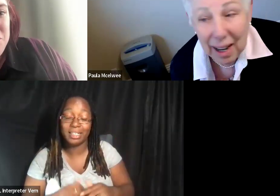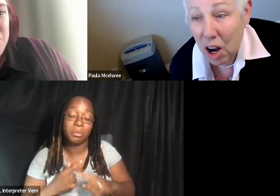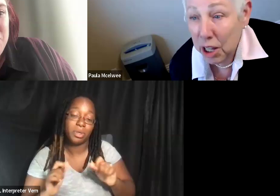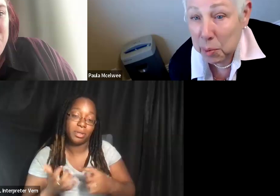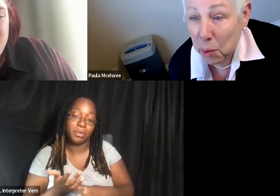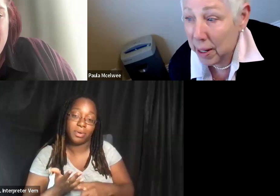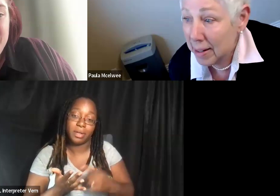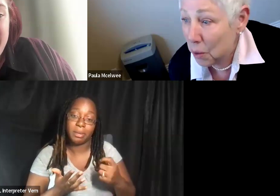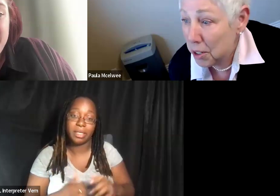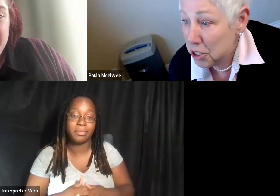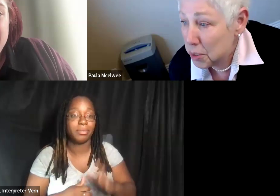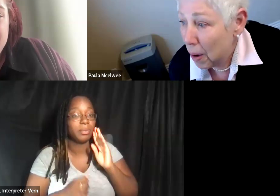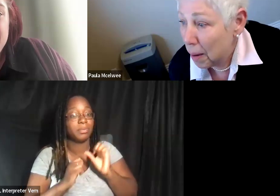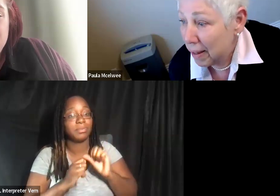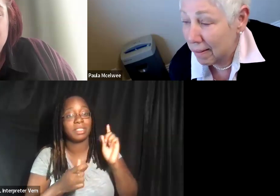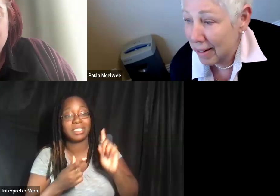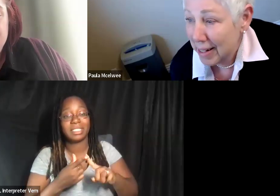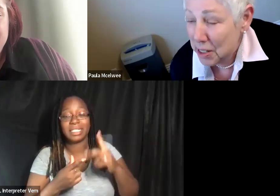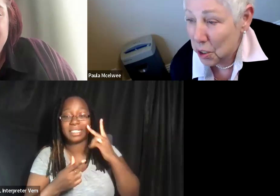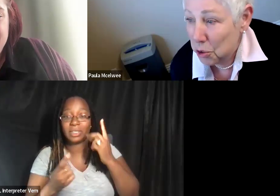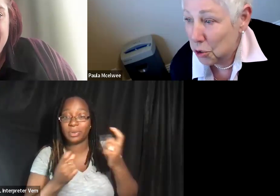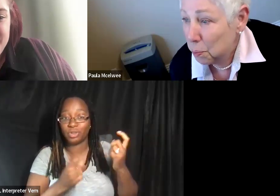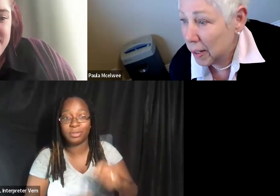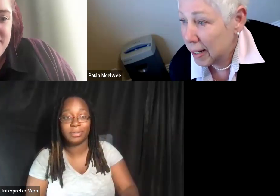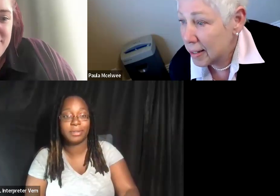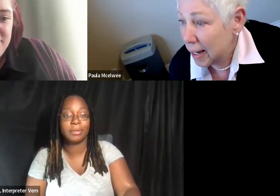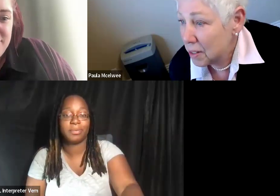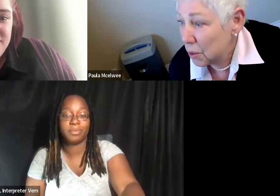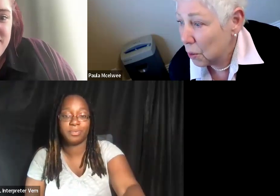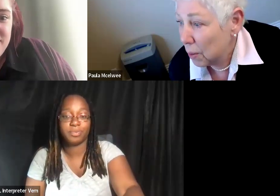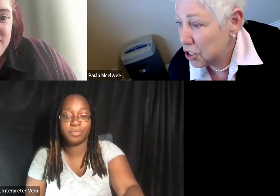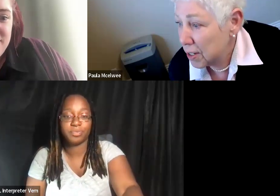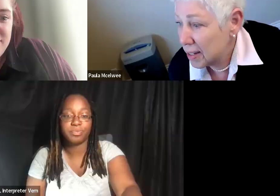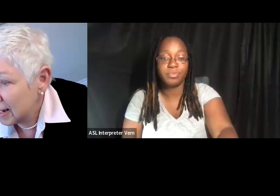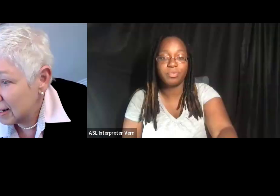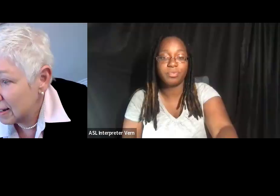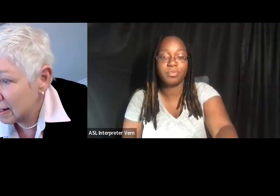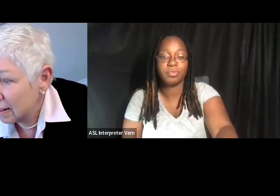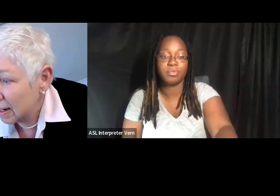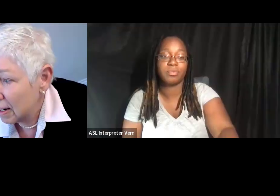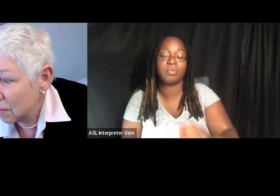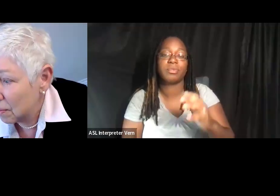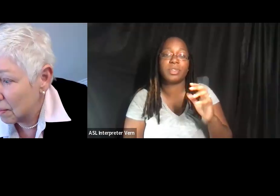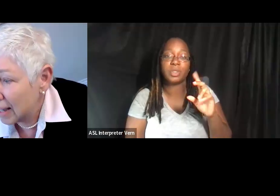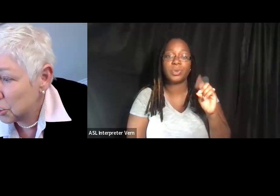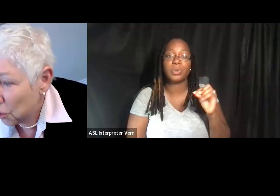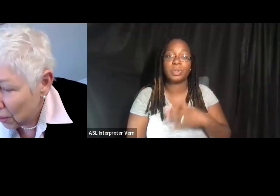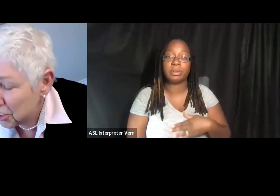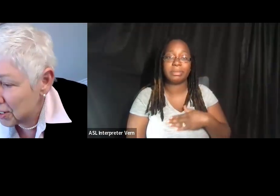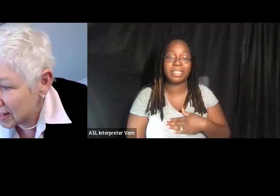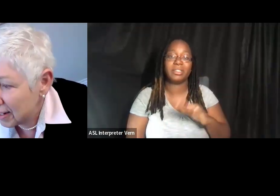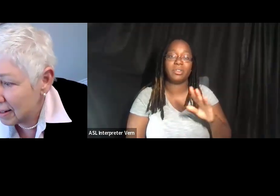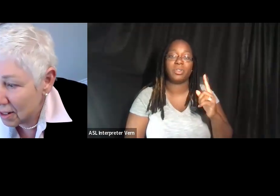little. Yeah, I'll keep going until questions pop in. So do please answer questions in the, ask